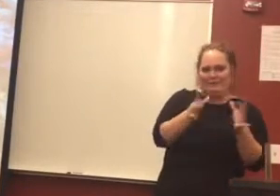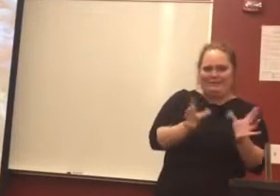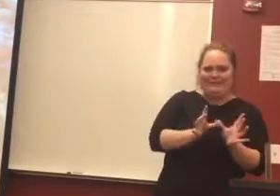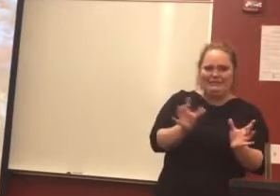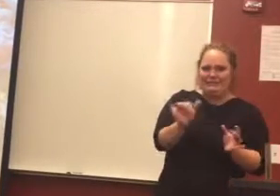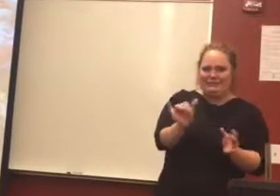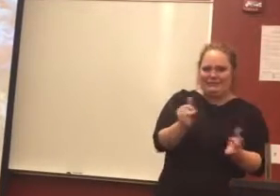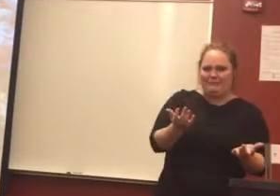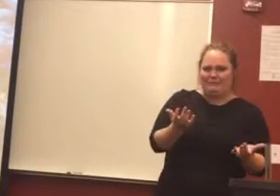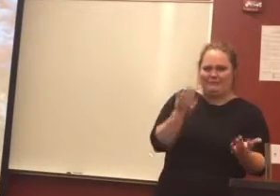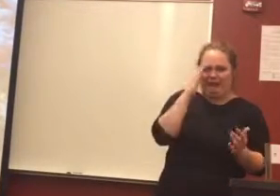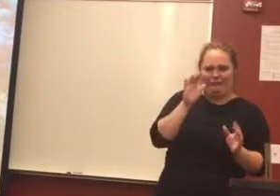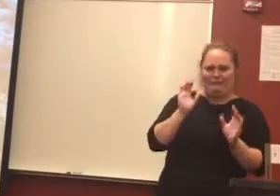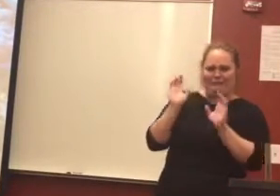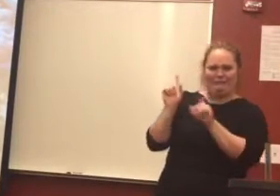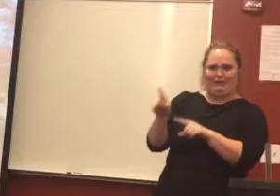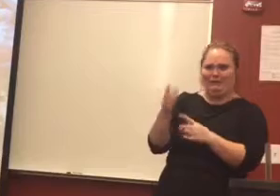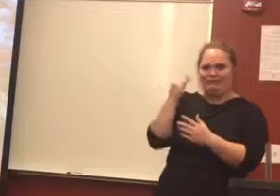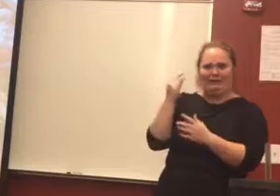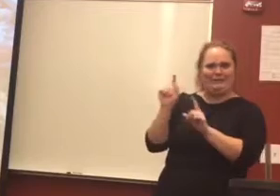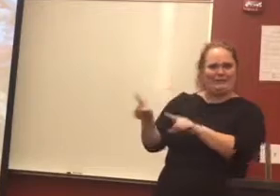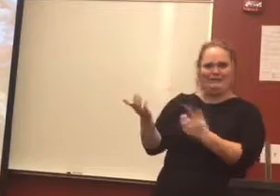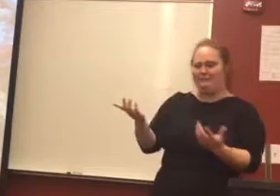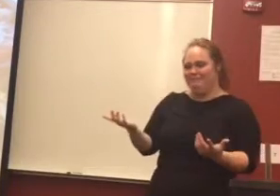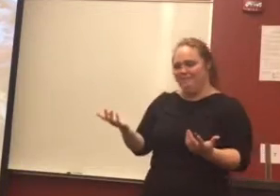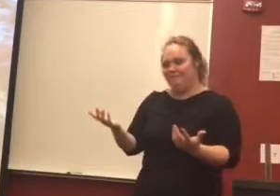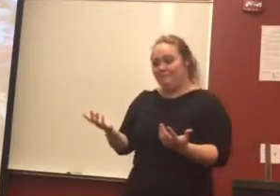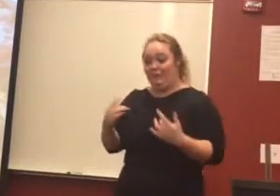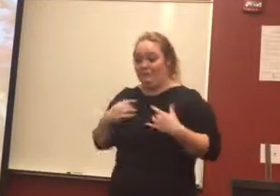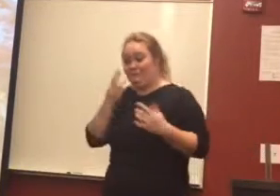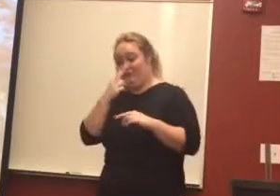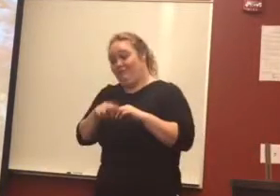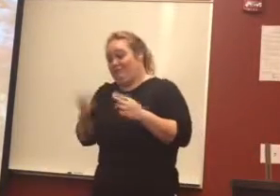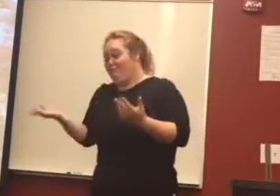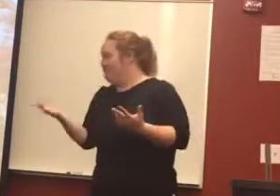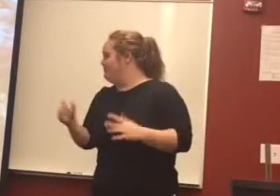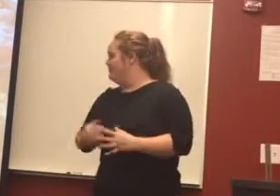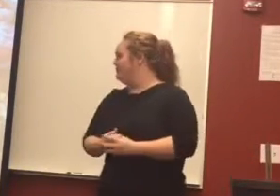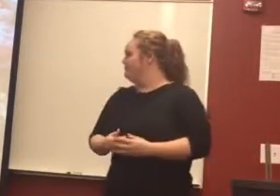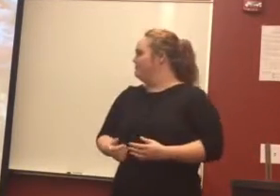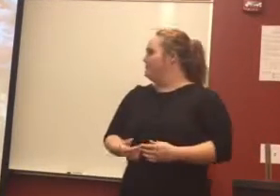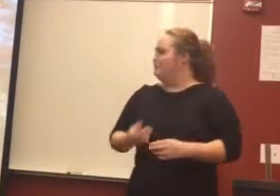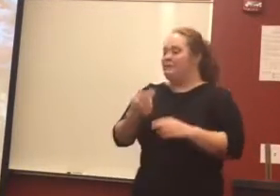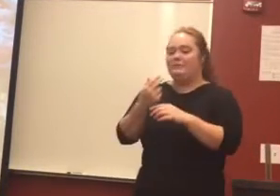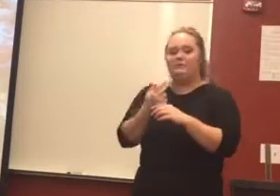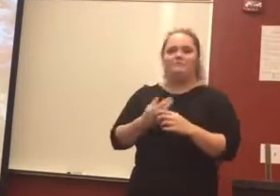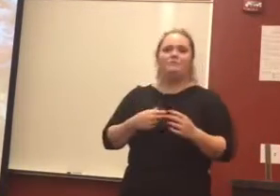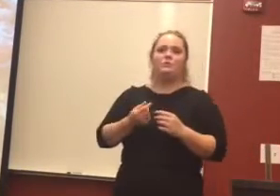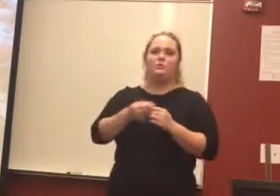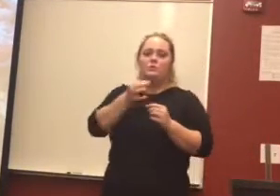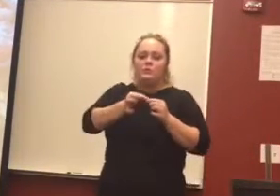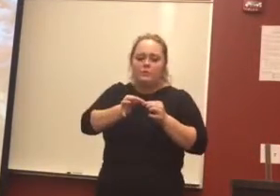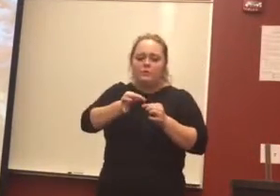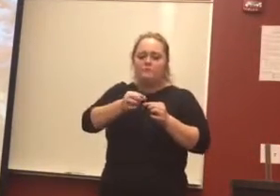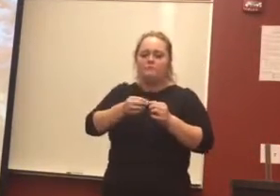guess. They use straws and everything. We had to use straws in the Coke cans because one time I drank a